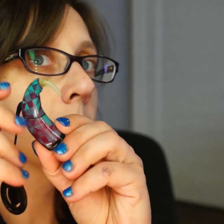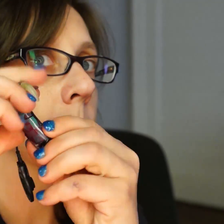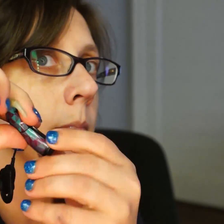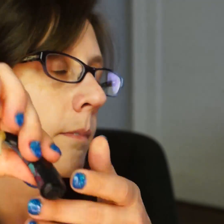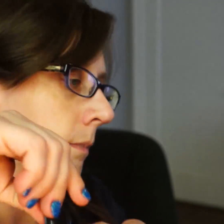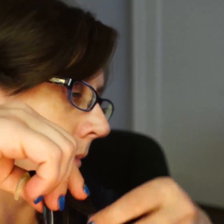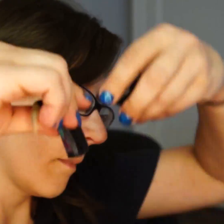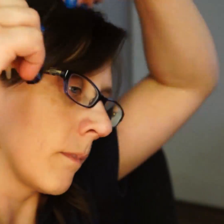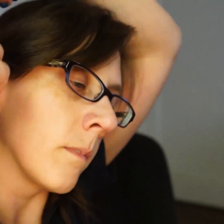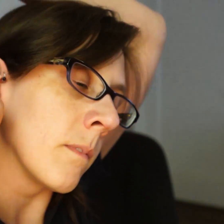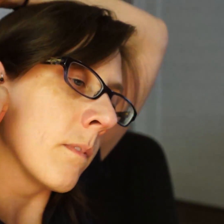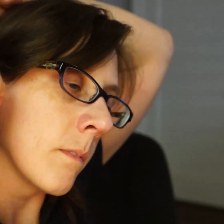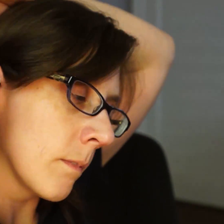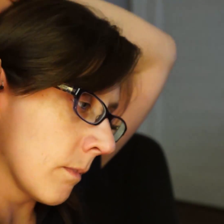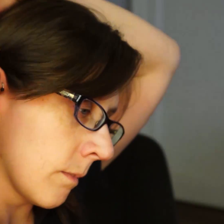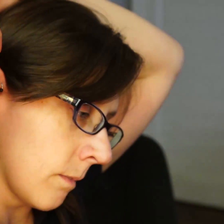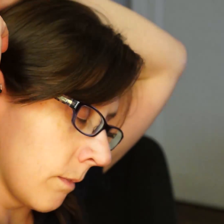And here's what it looks like.